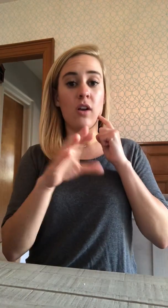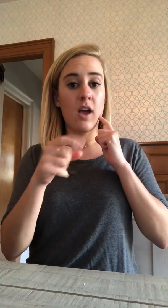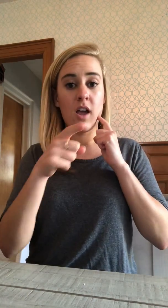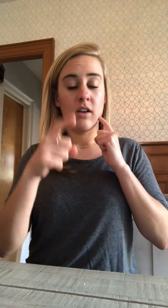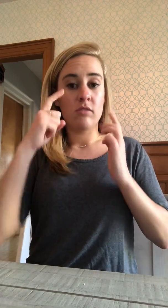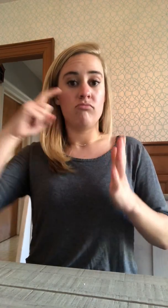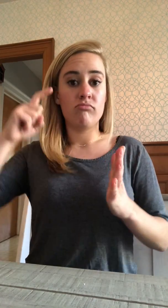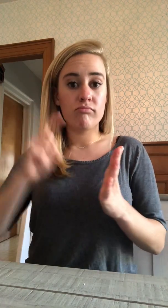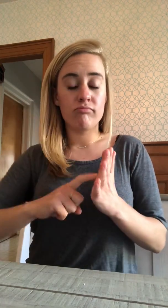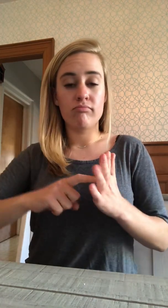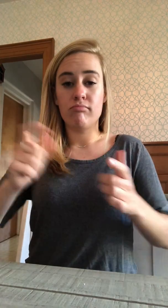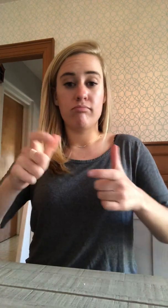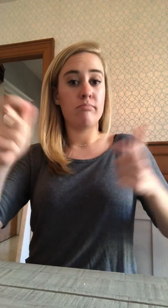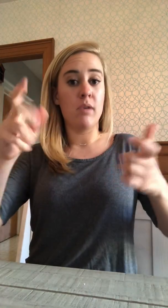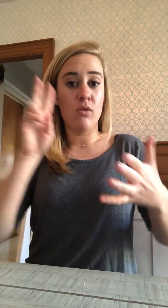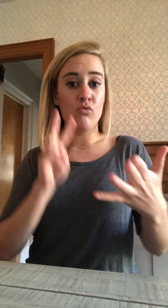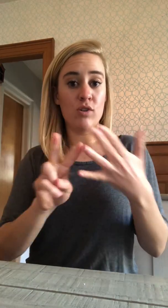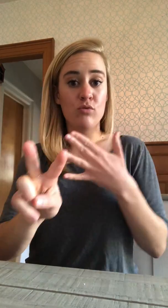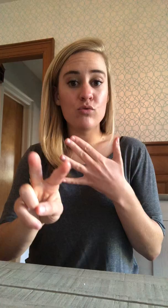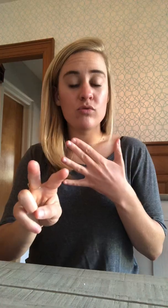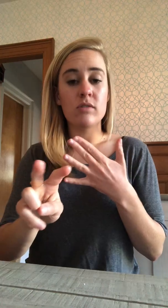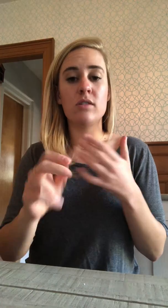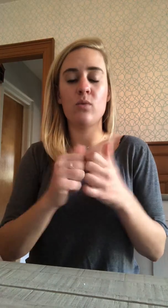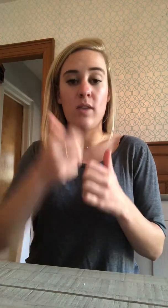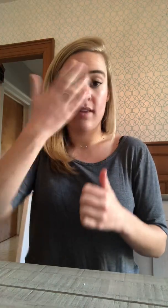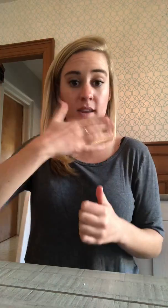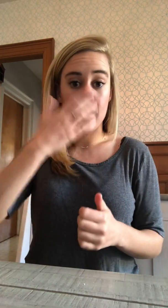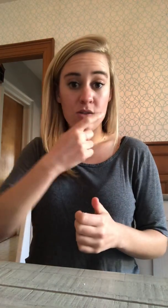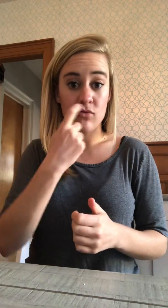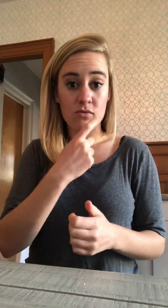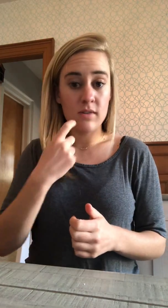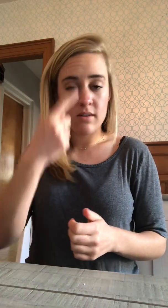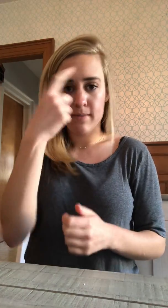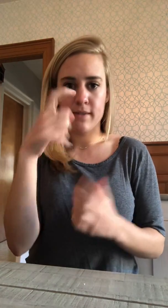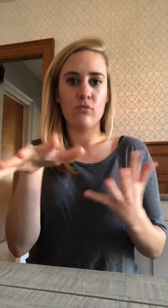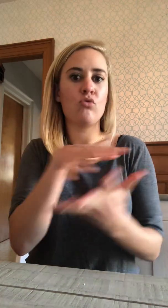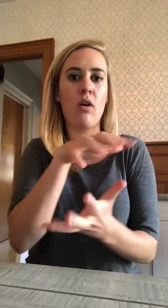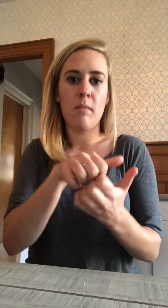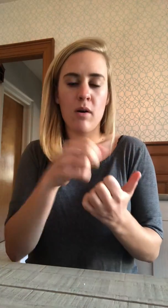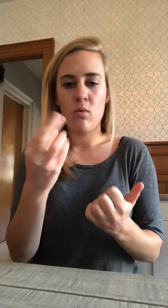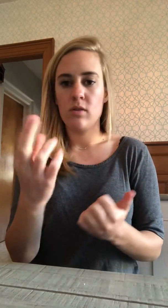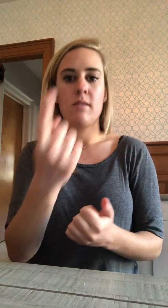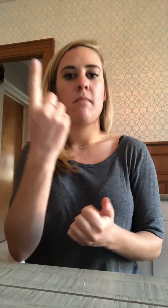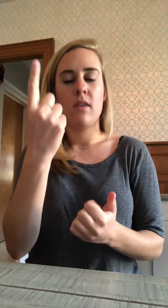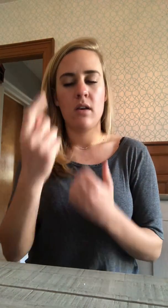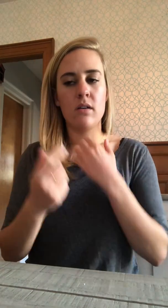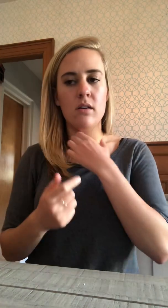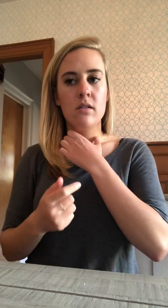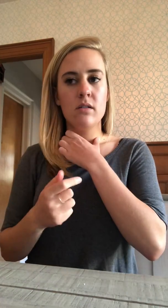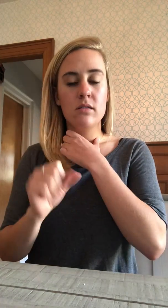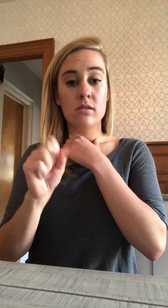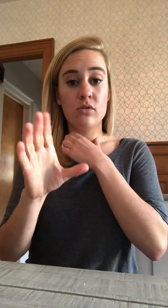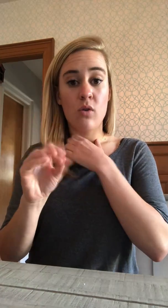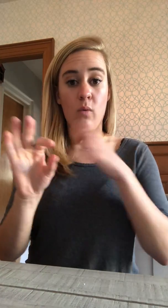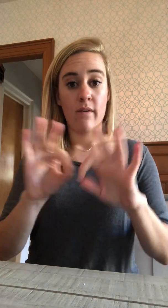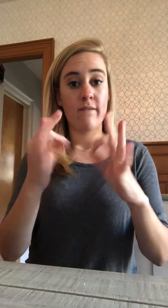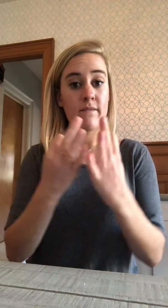radiolucency associated with one or more of their anterior teeth because of trauma or whatever. So the family and the patient have to